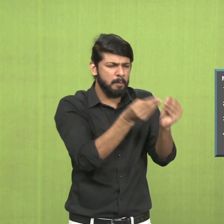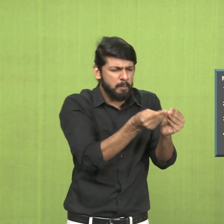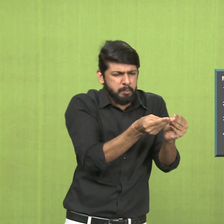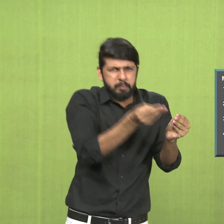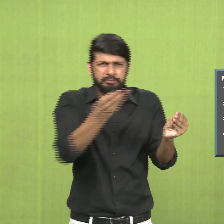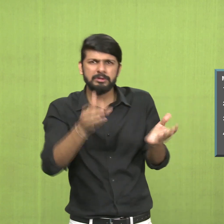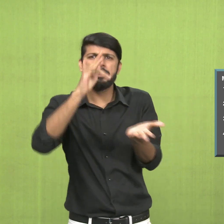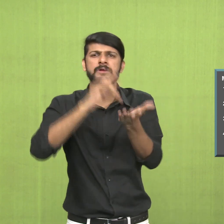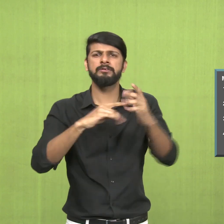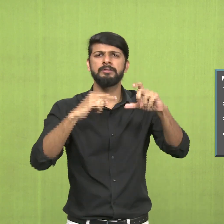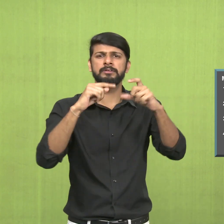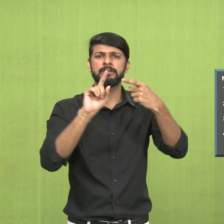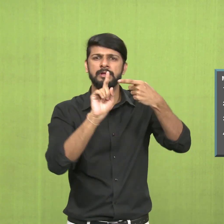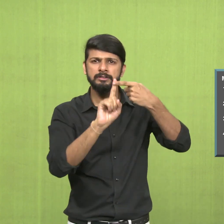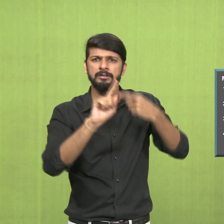and Ellora,